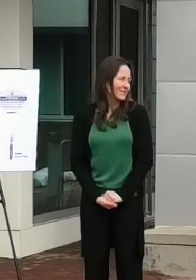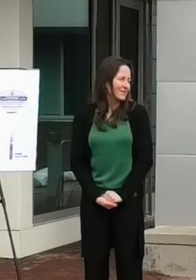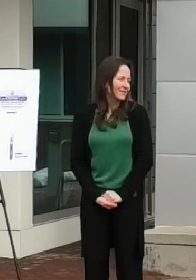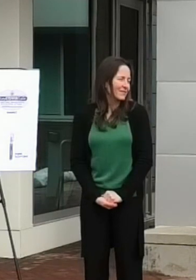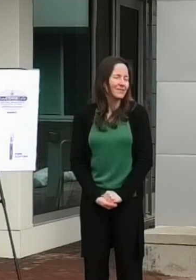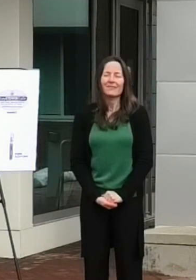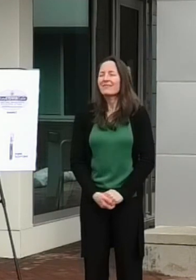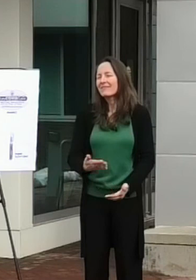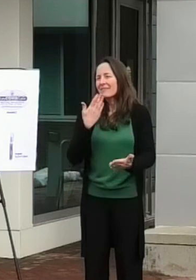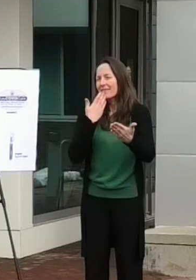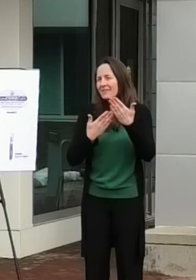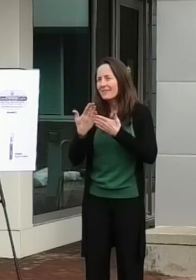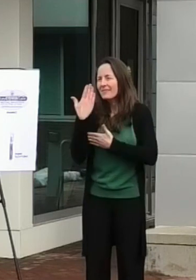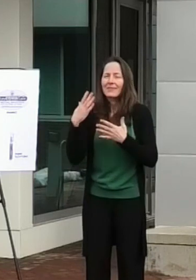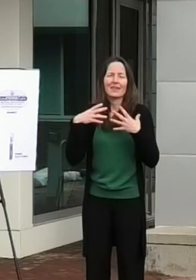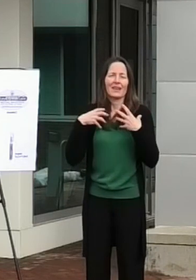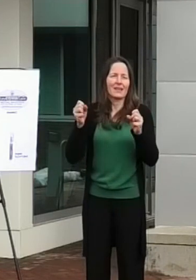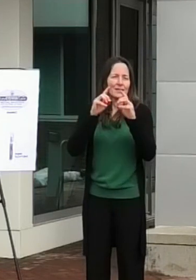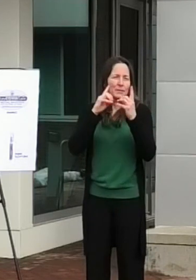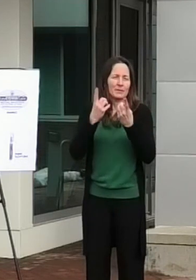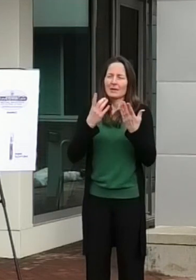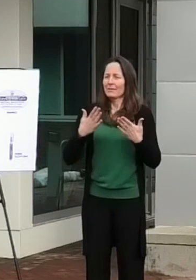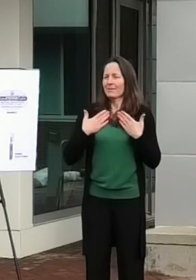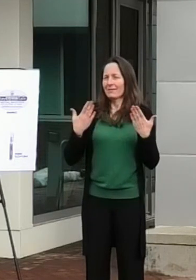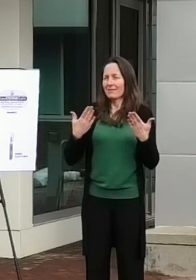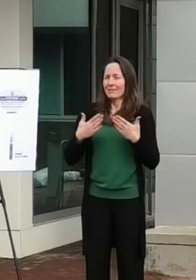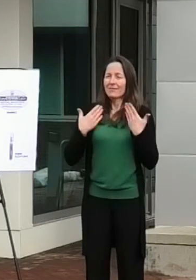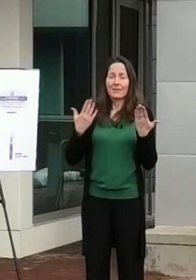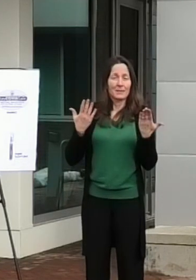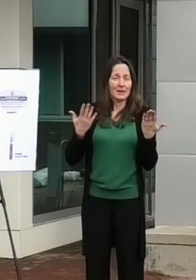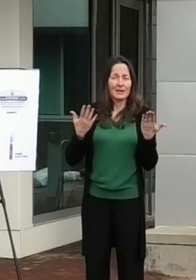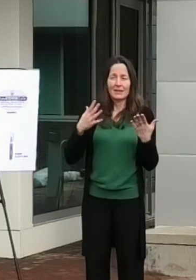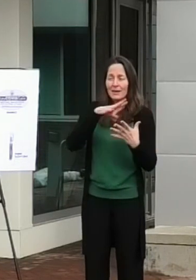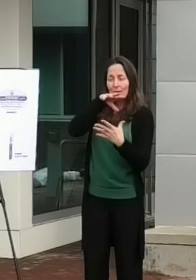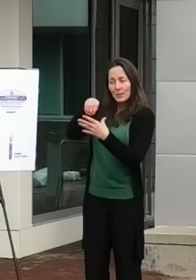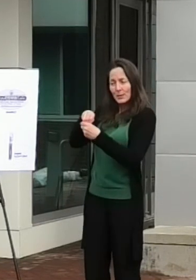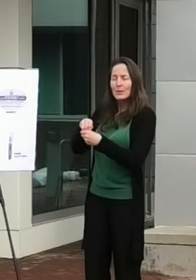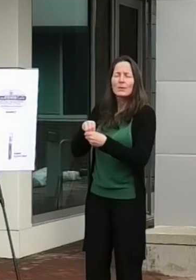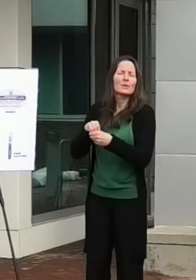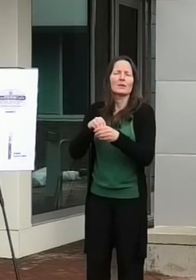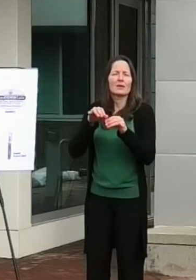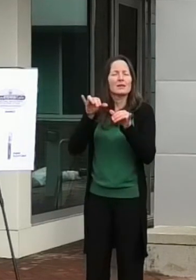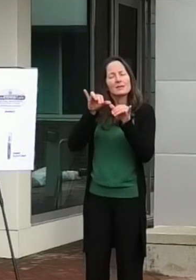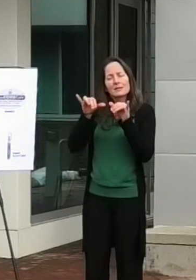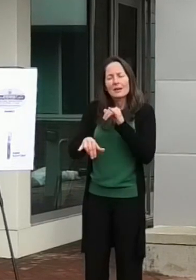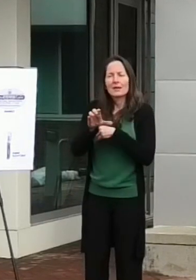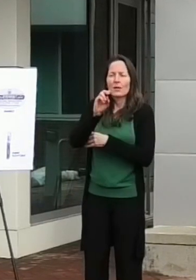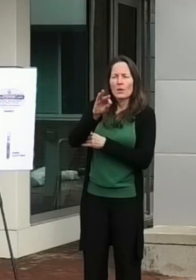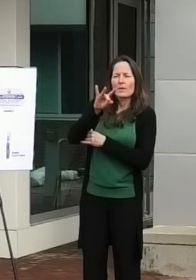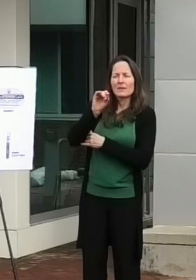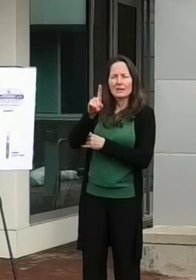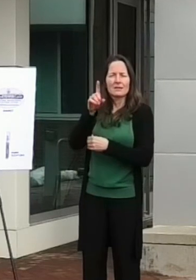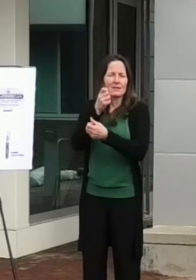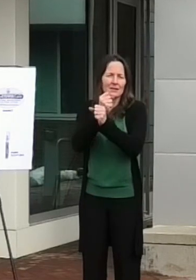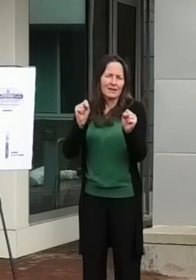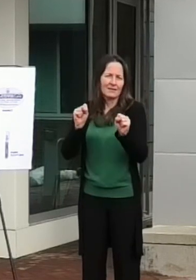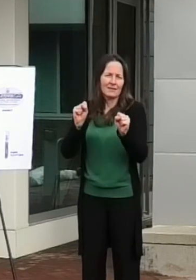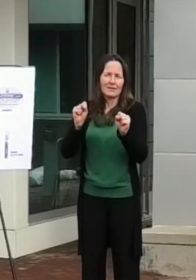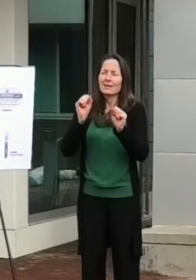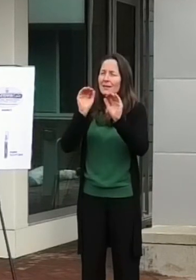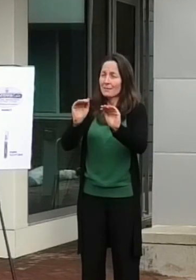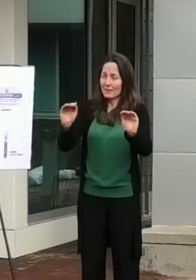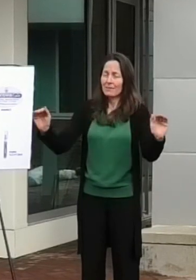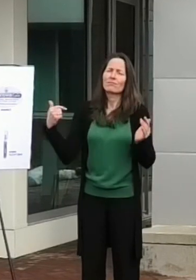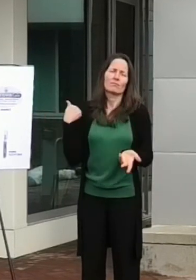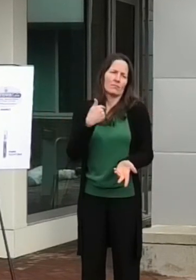Good morning. The Health Department is pleased to be a contributor to the StayCOVIDSafe campaign. We understand that